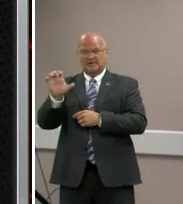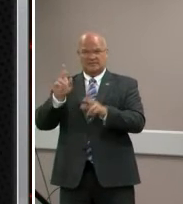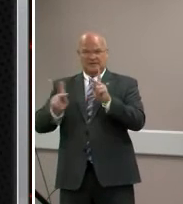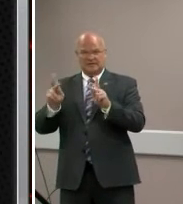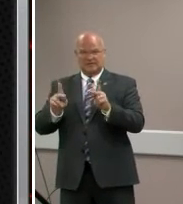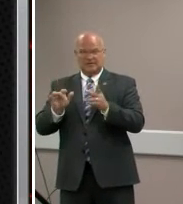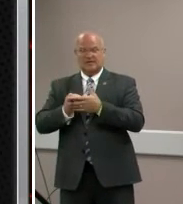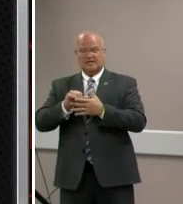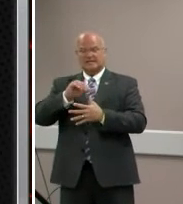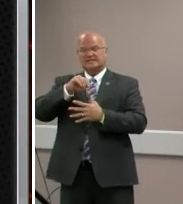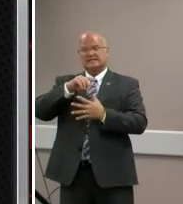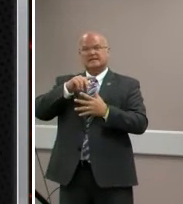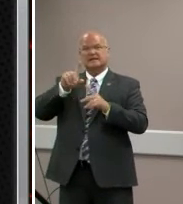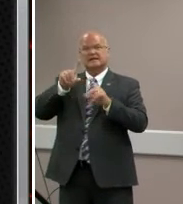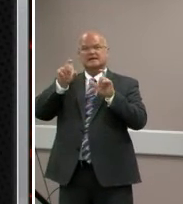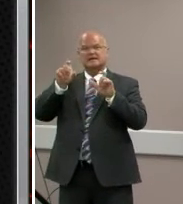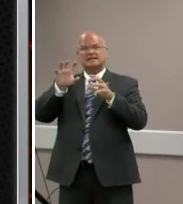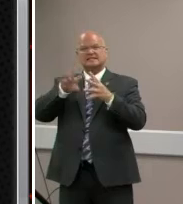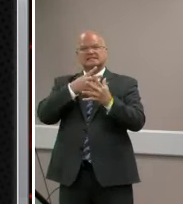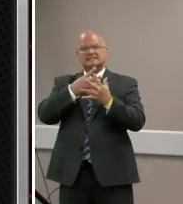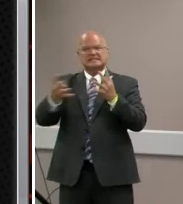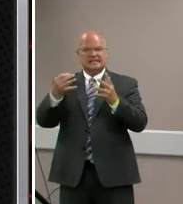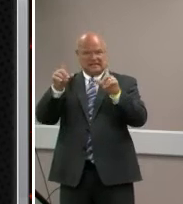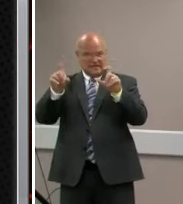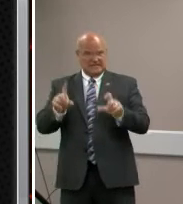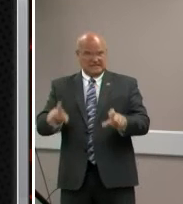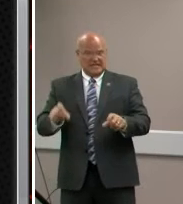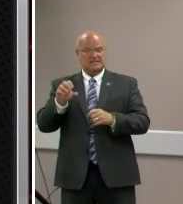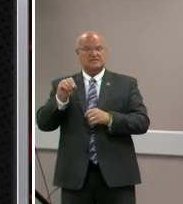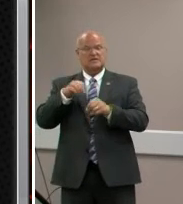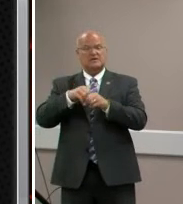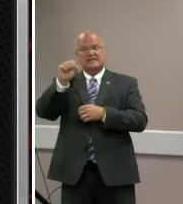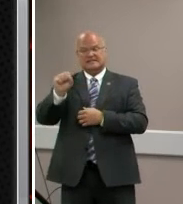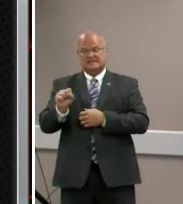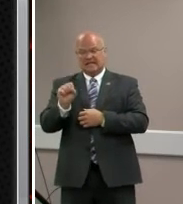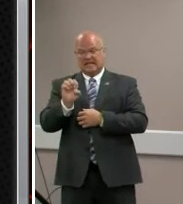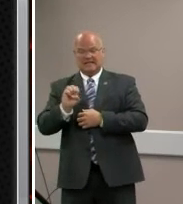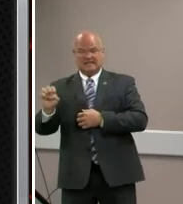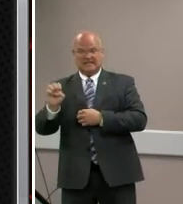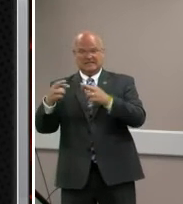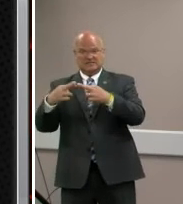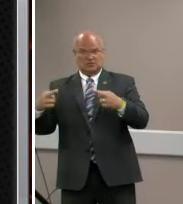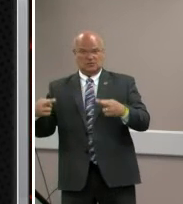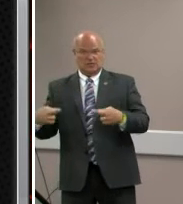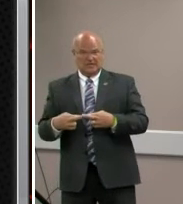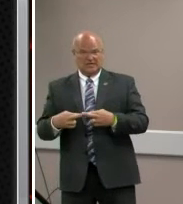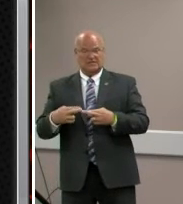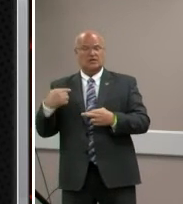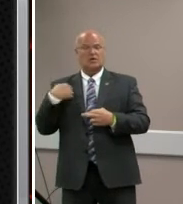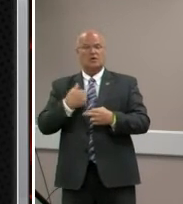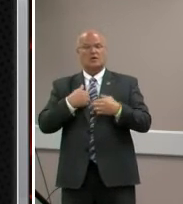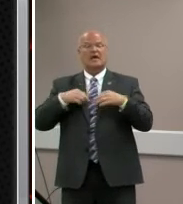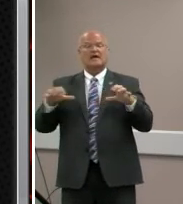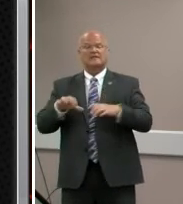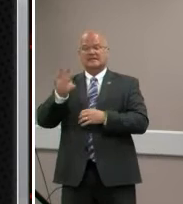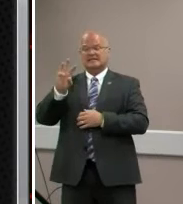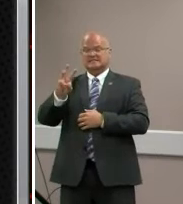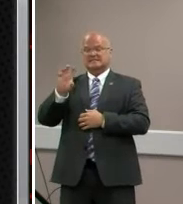this is a per capita scaling of the test. And so in the southeast region, we have